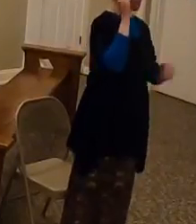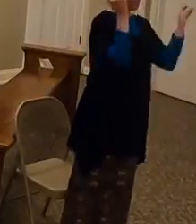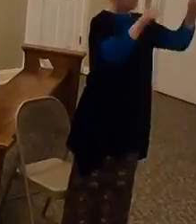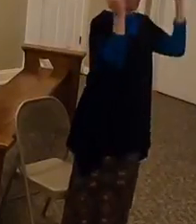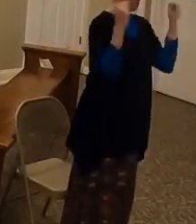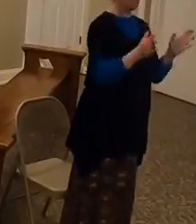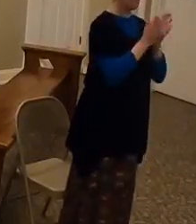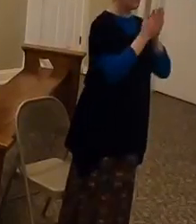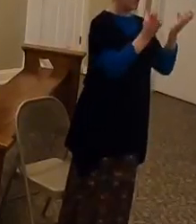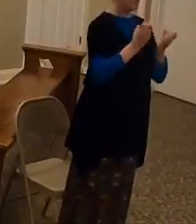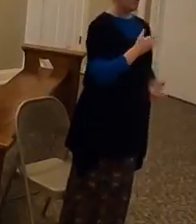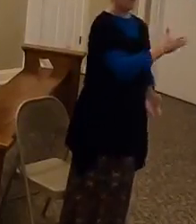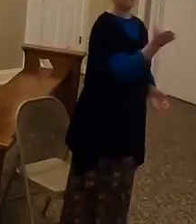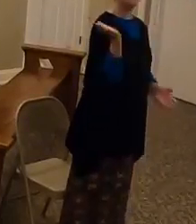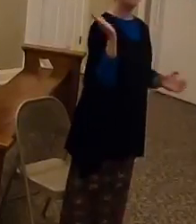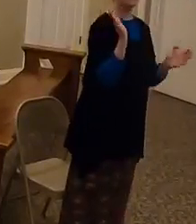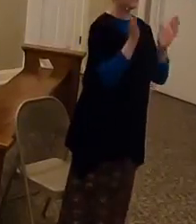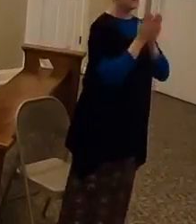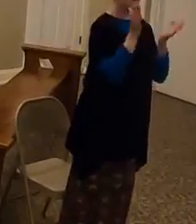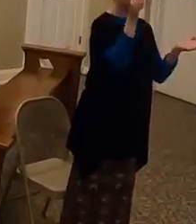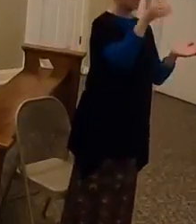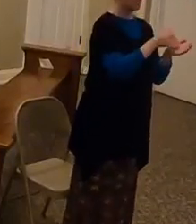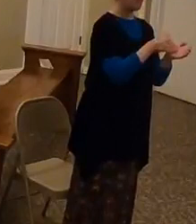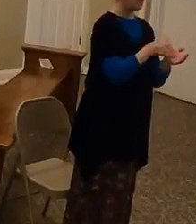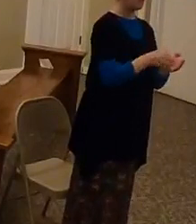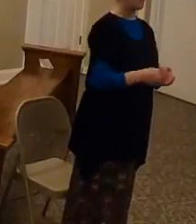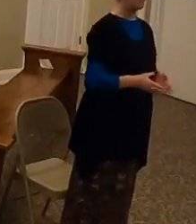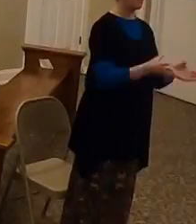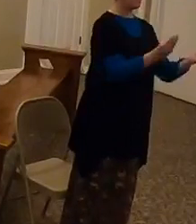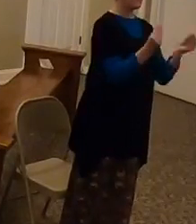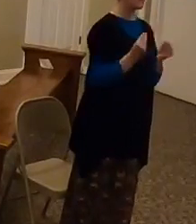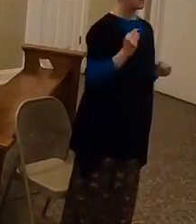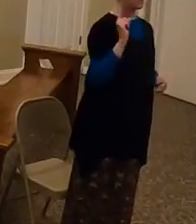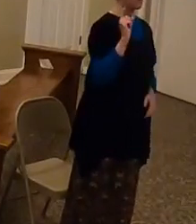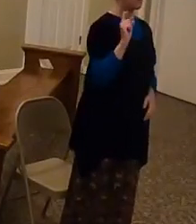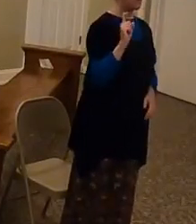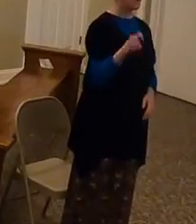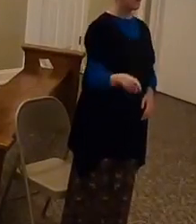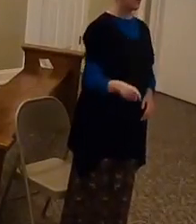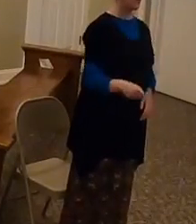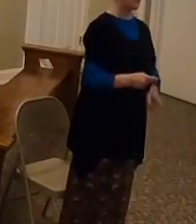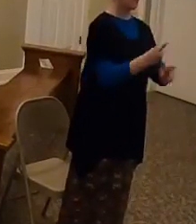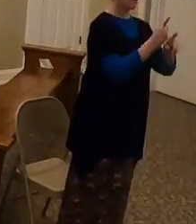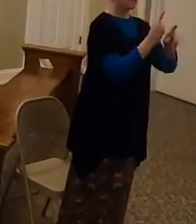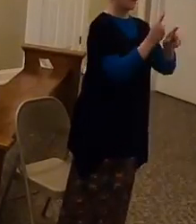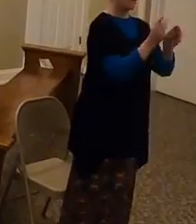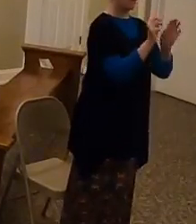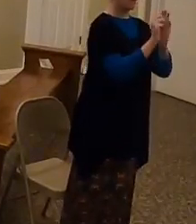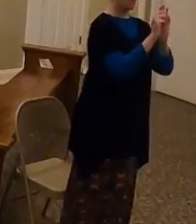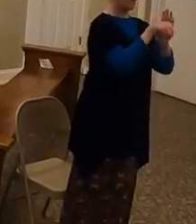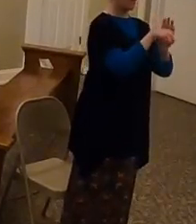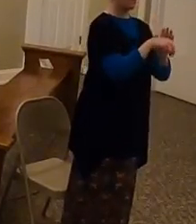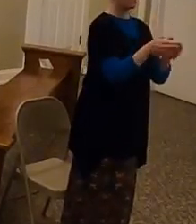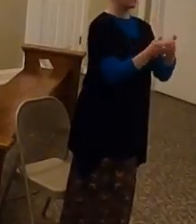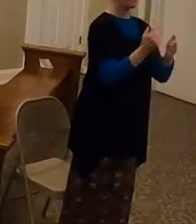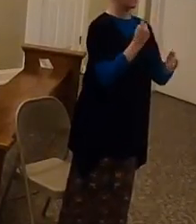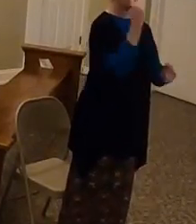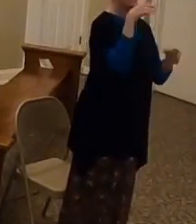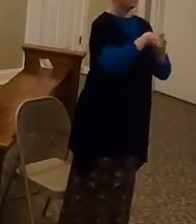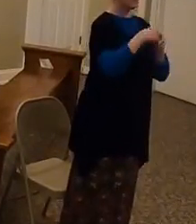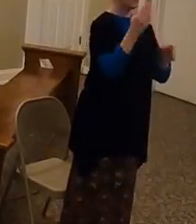Pray, but I want us to pray again and just got a request just to few minutes ago before I came out of my